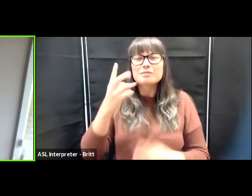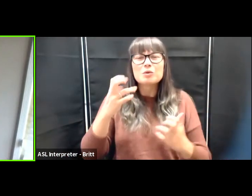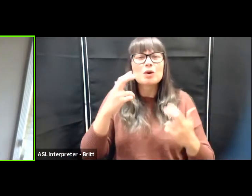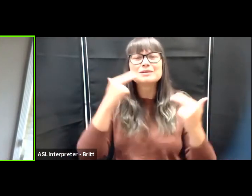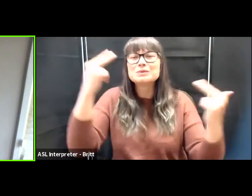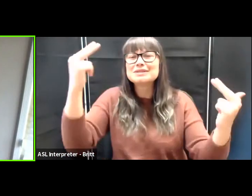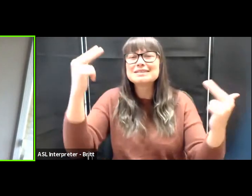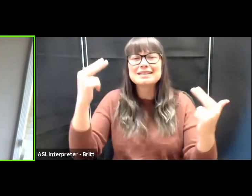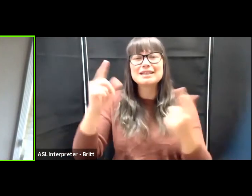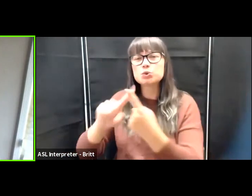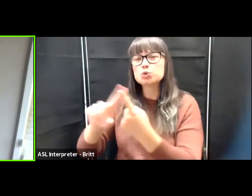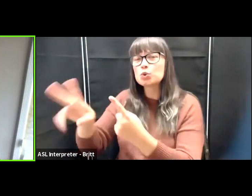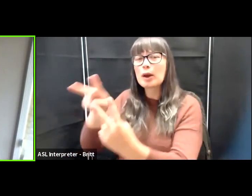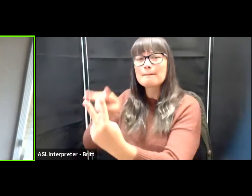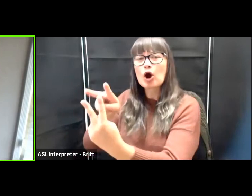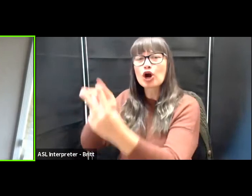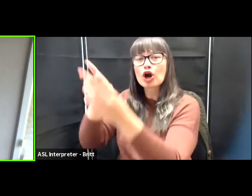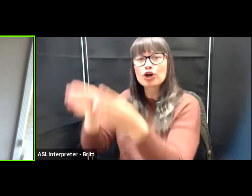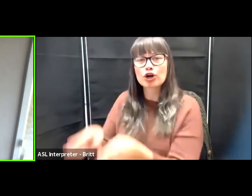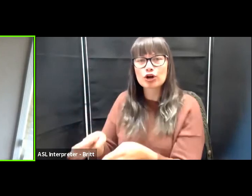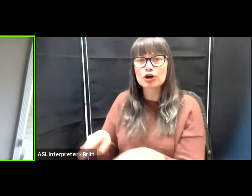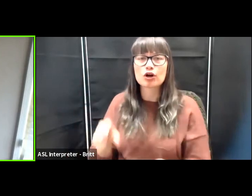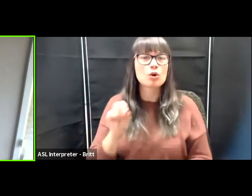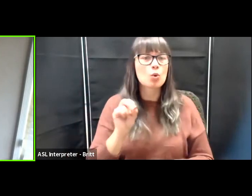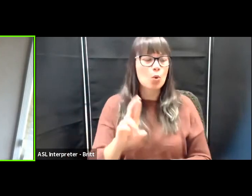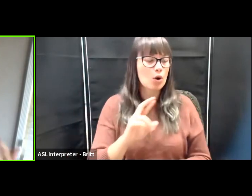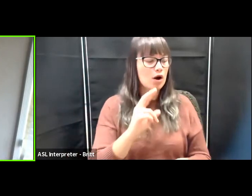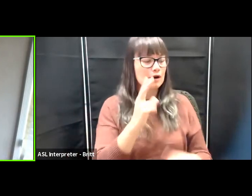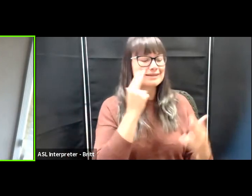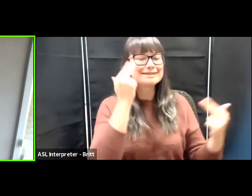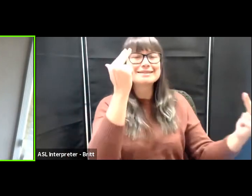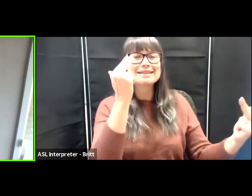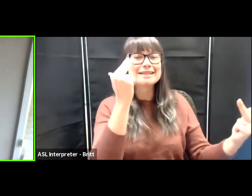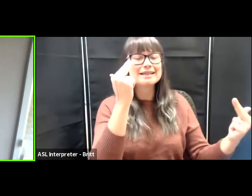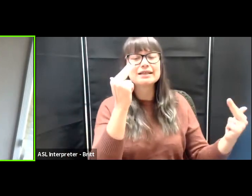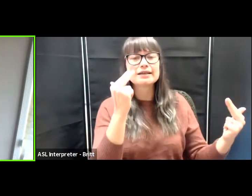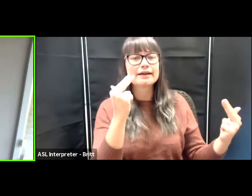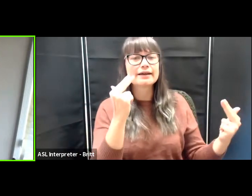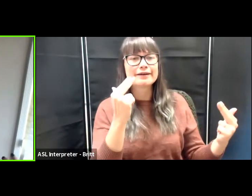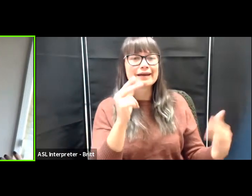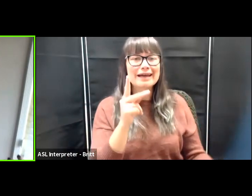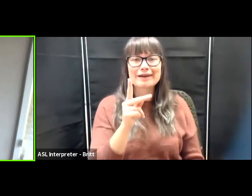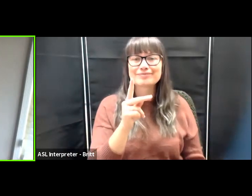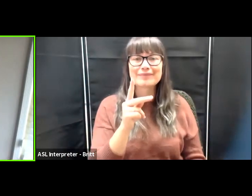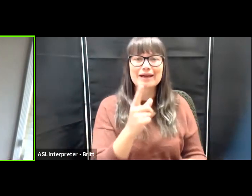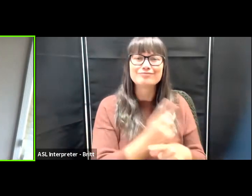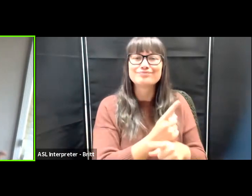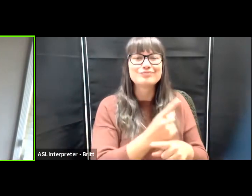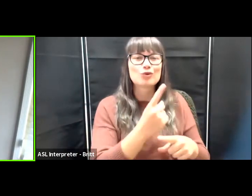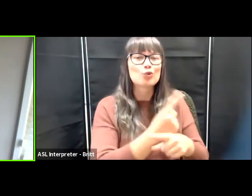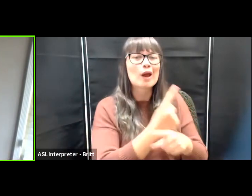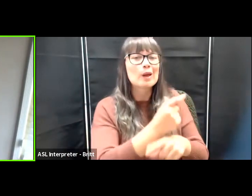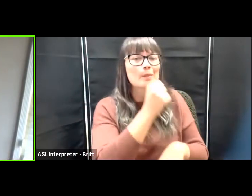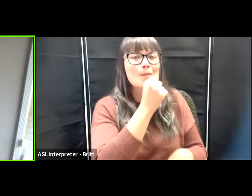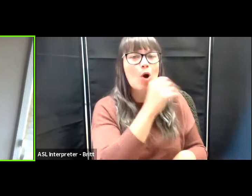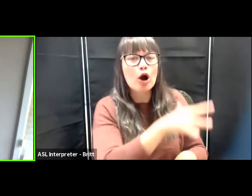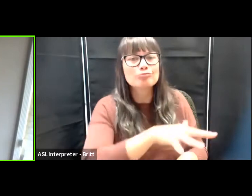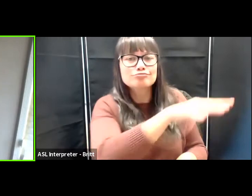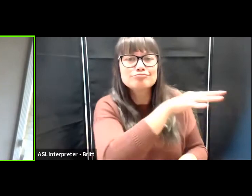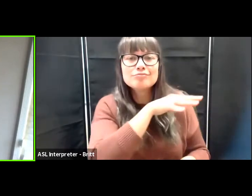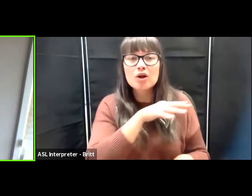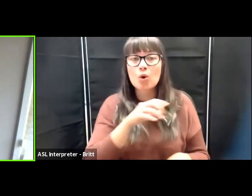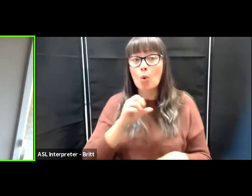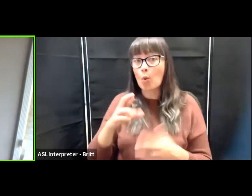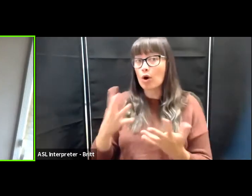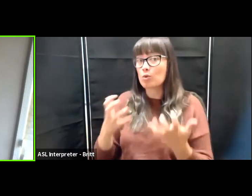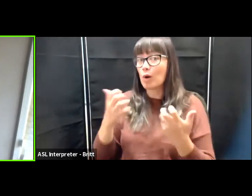to their significant other at a party or sing a song, you know, at karaoke, or somebody that's preparing for a role but they don't know